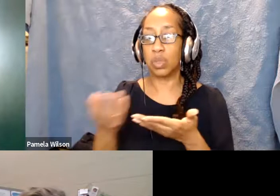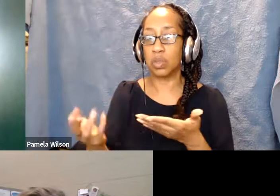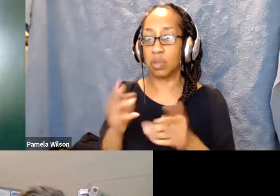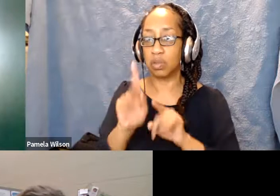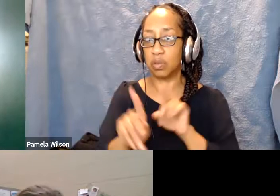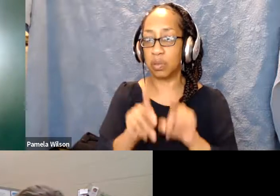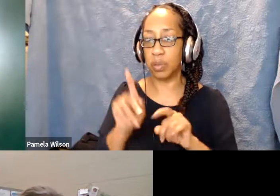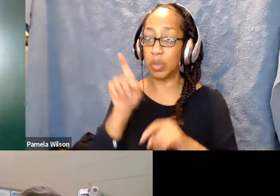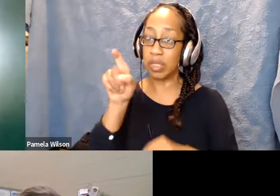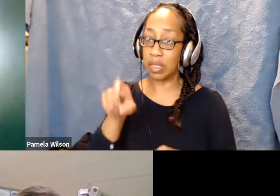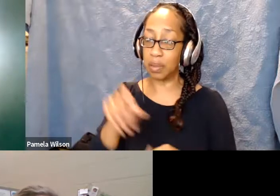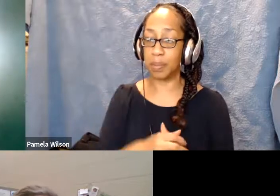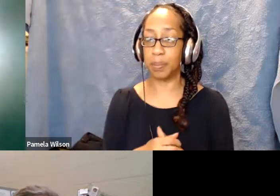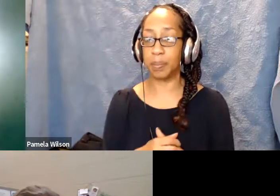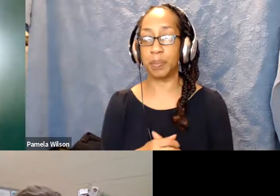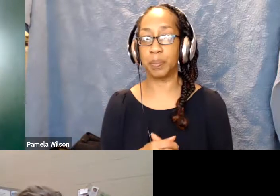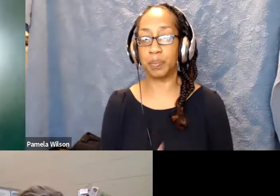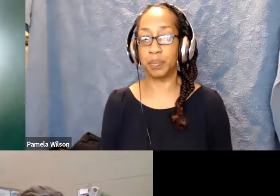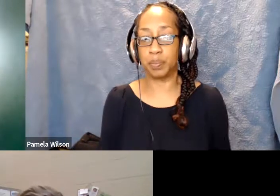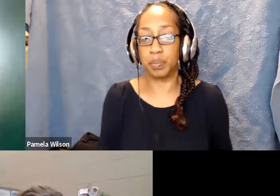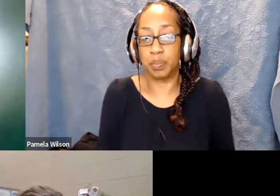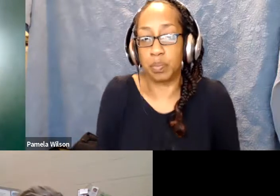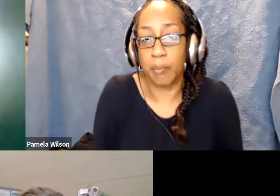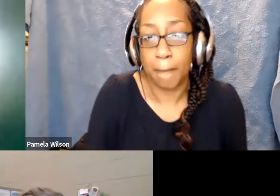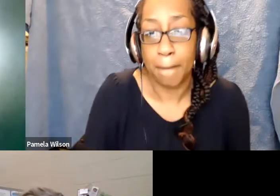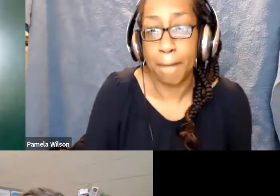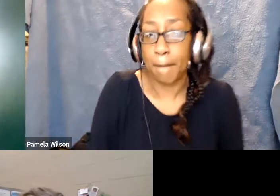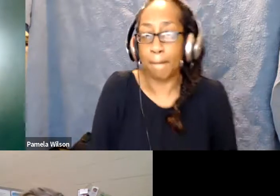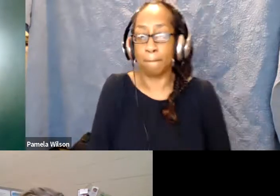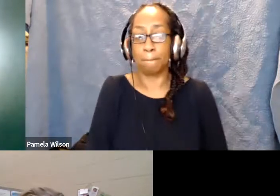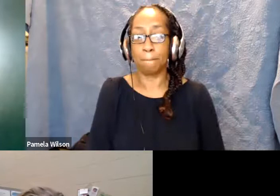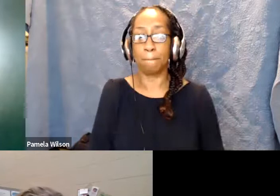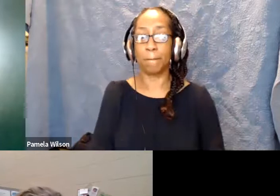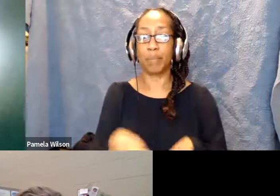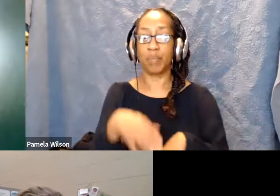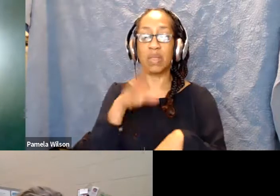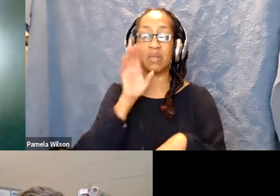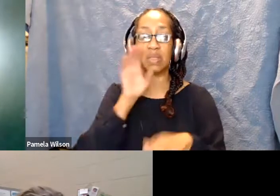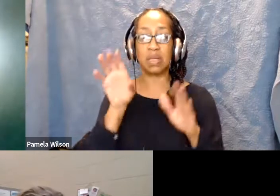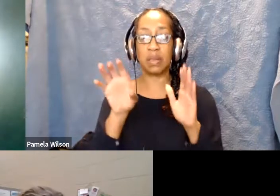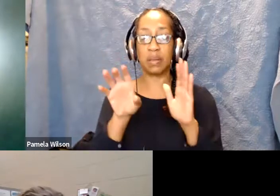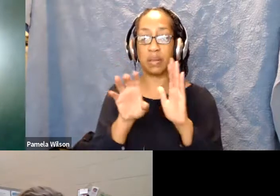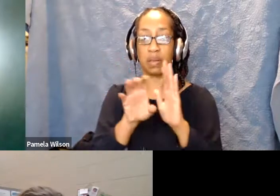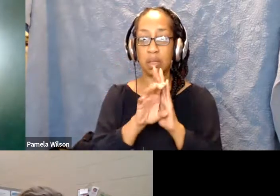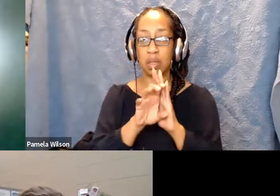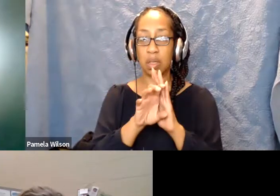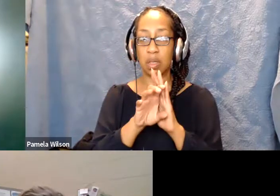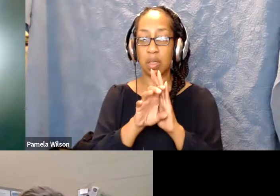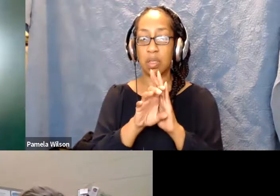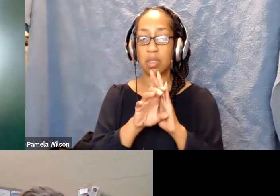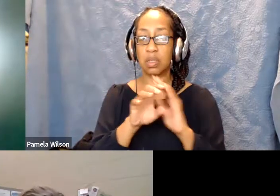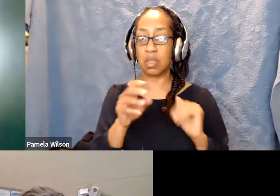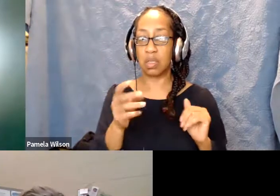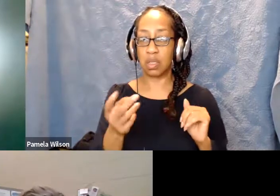need that. Next slide, please. And then there's just an image on the screen of 2 individuals